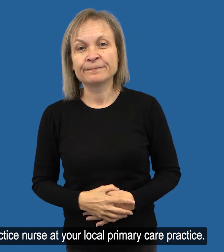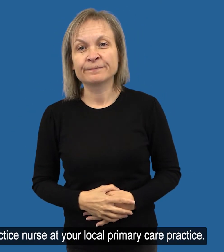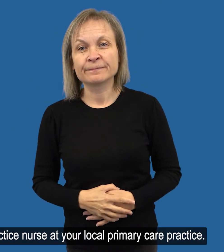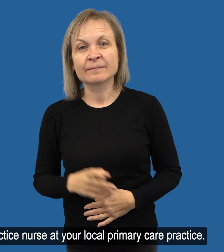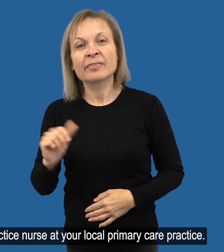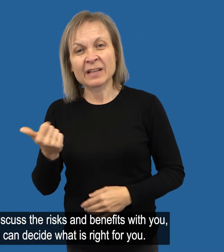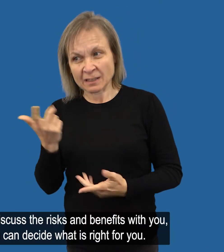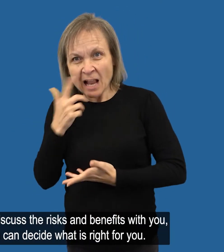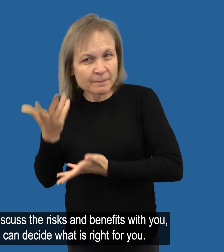care practice.